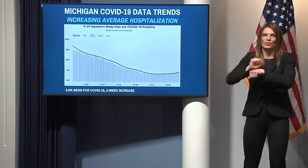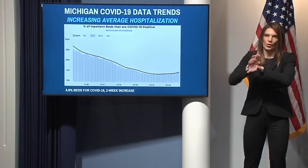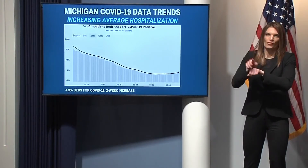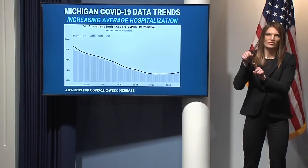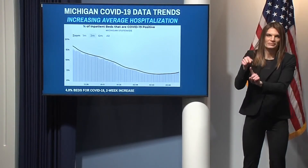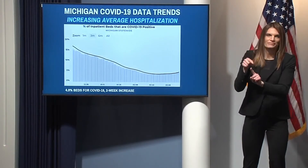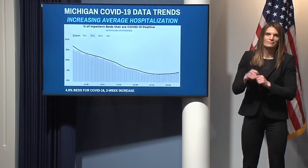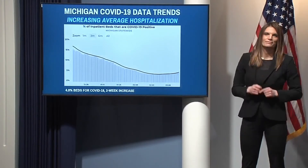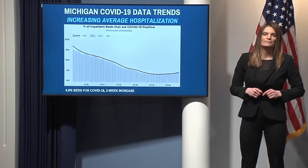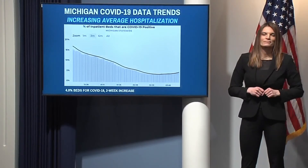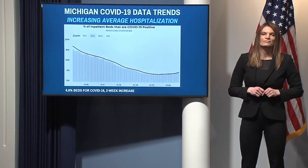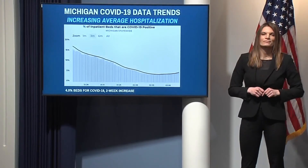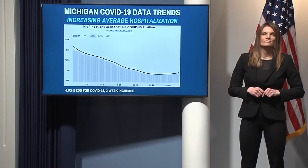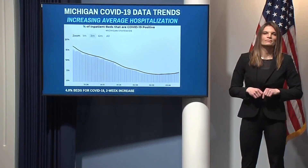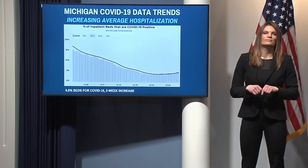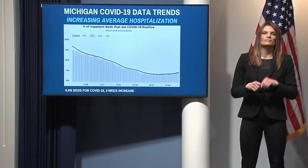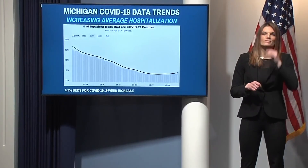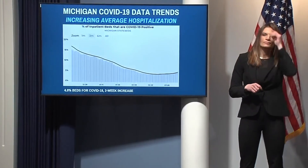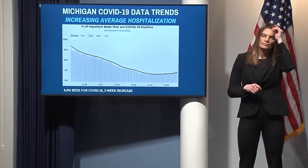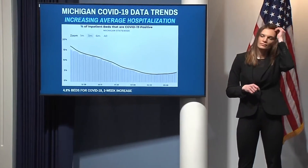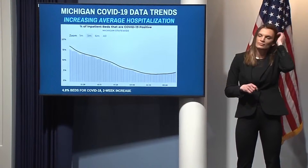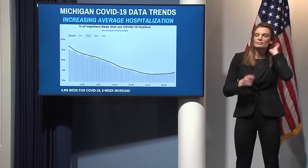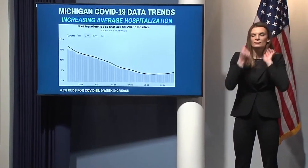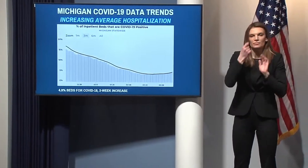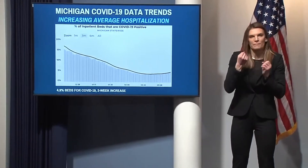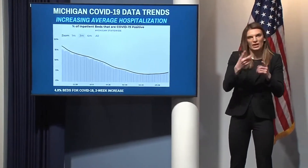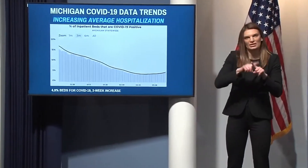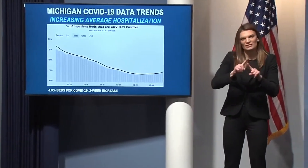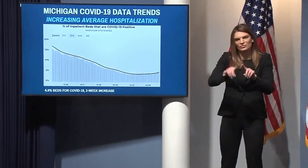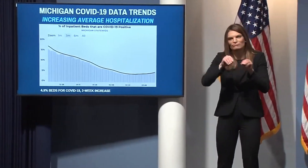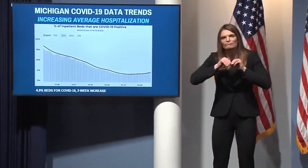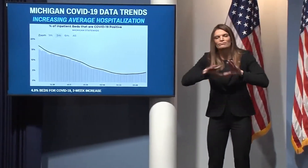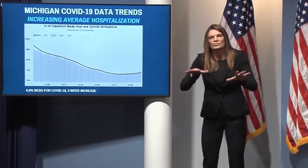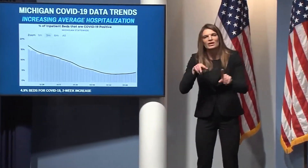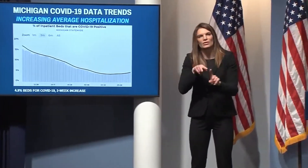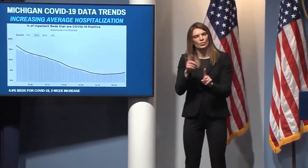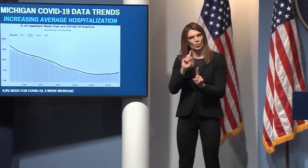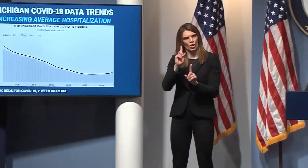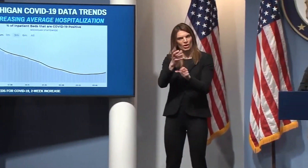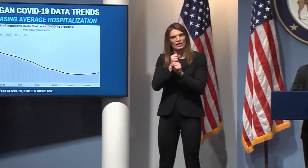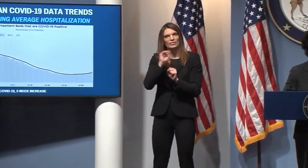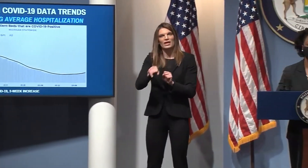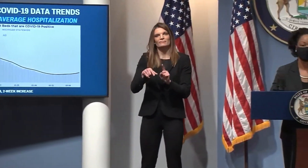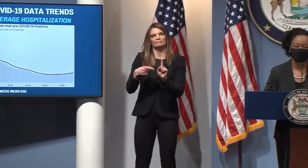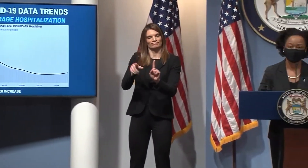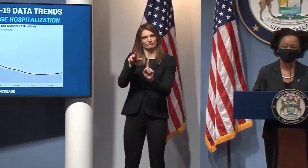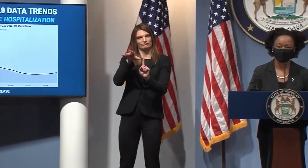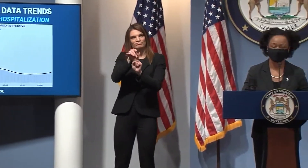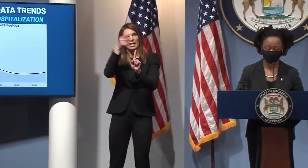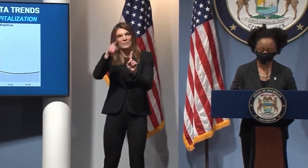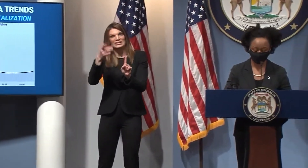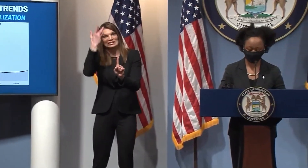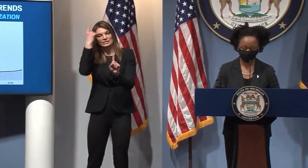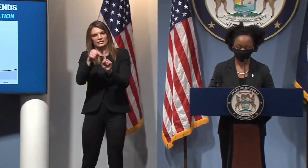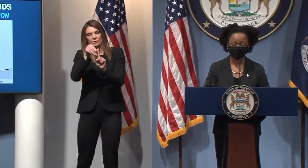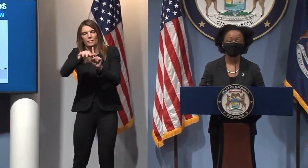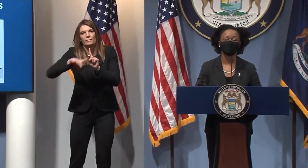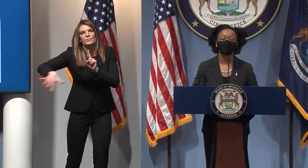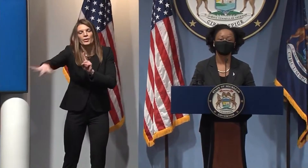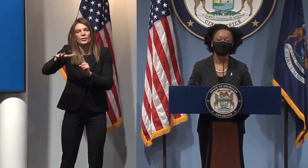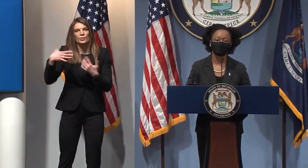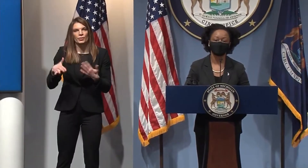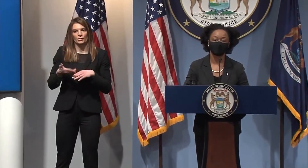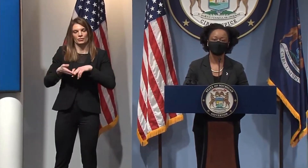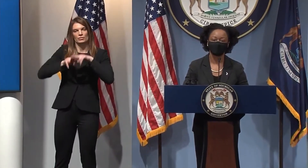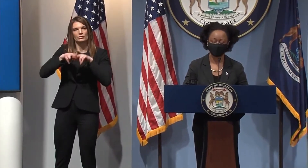Many of the cases we are seeing are related to outbreaks. The number of outbreaks in the state increased 9% from the previous week